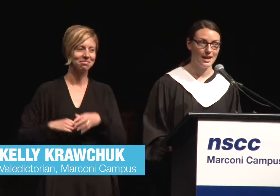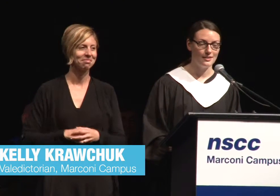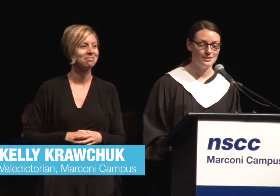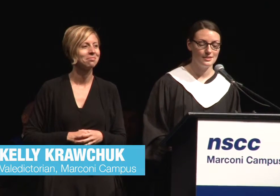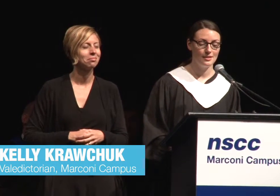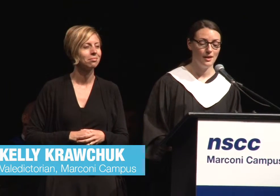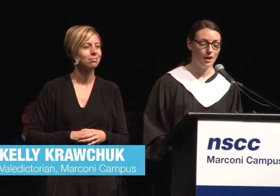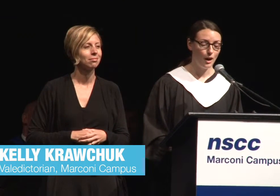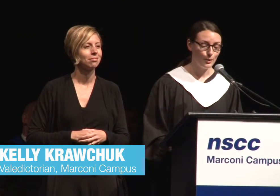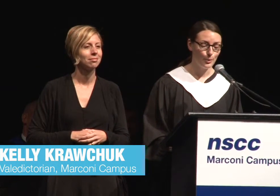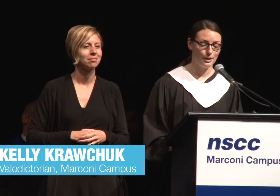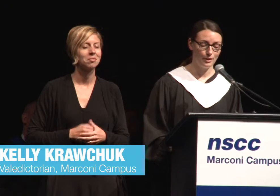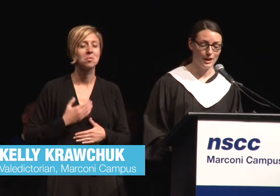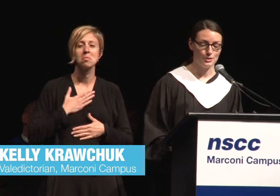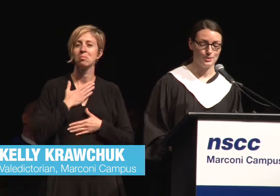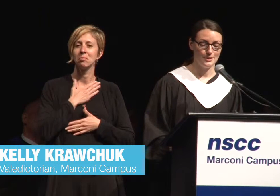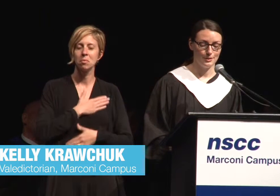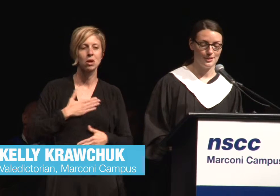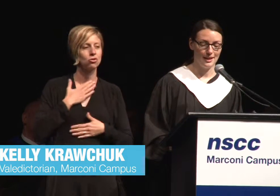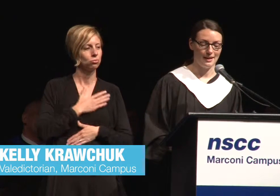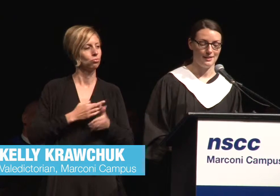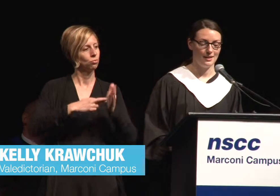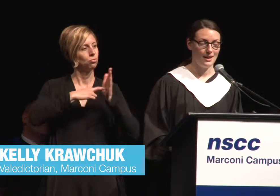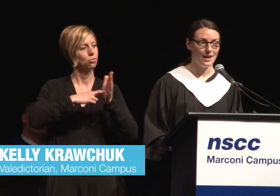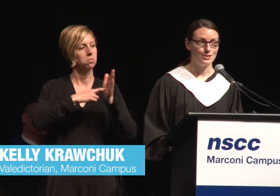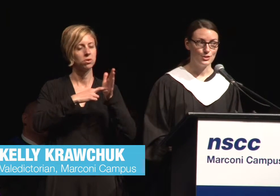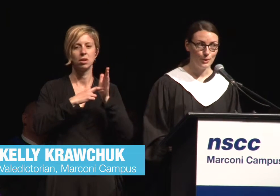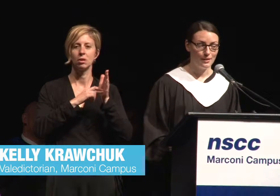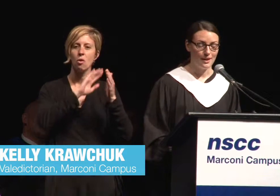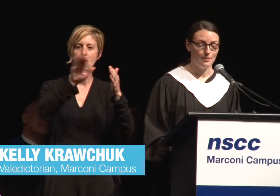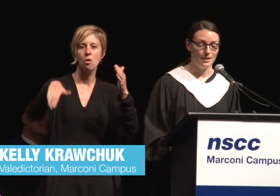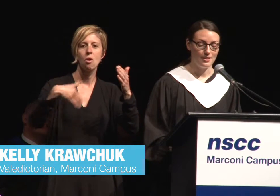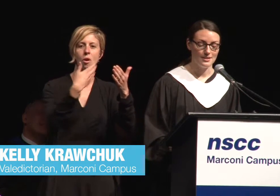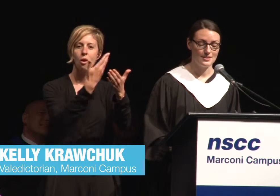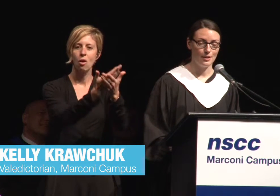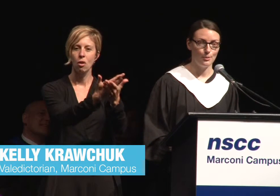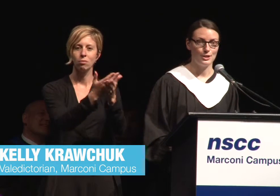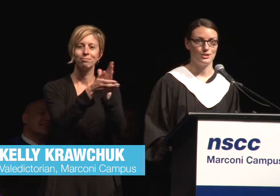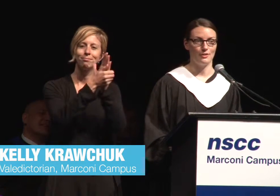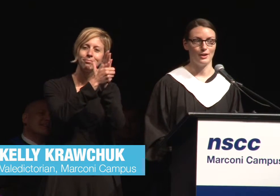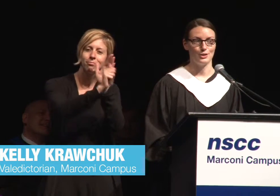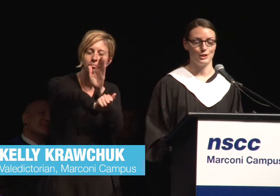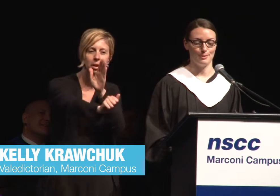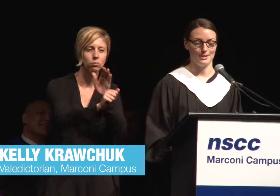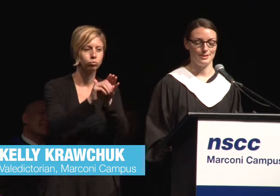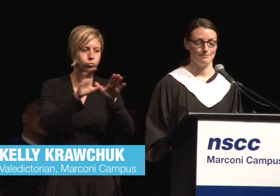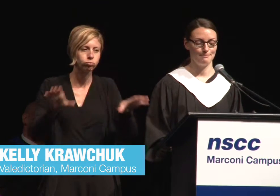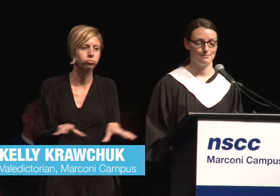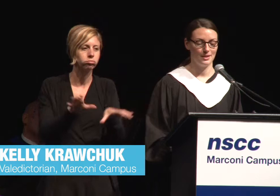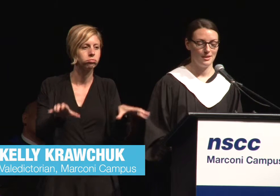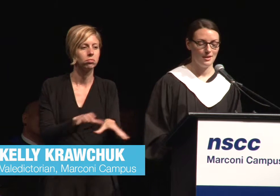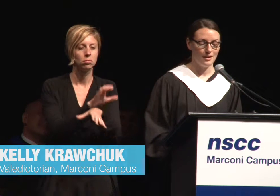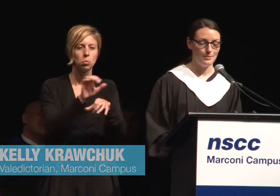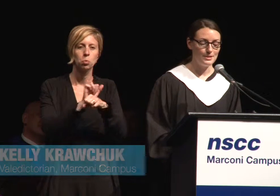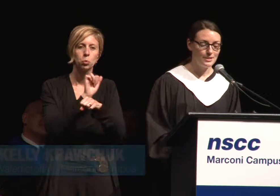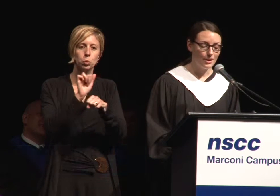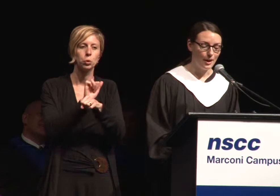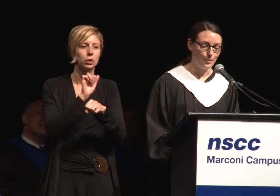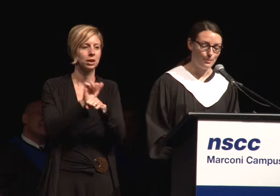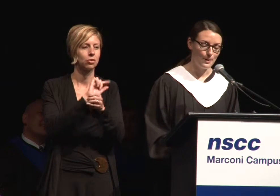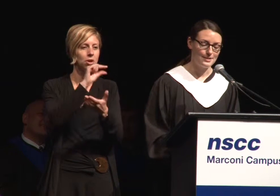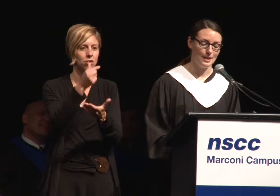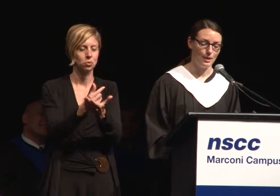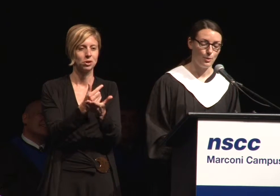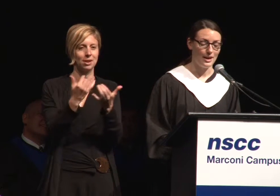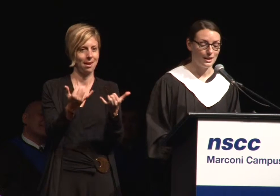of the talented, hardworking graduates here today and to join them in this celebration of our achievement. Let me start